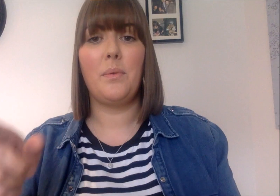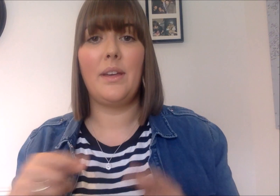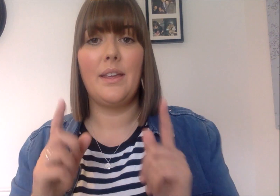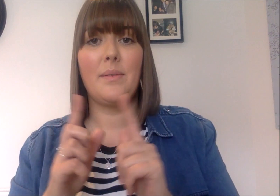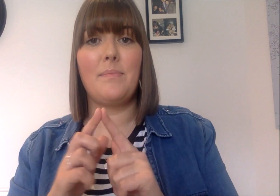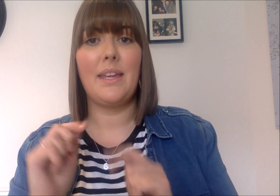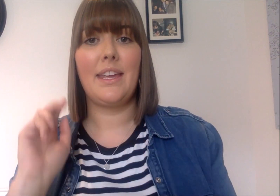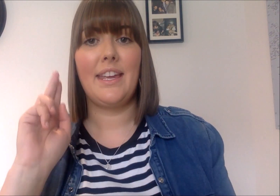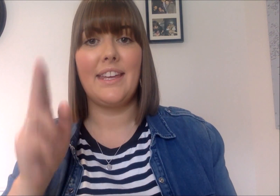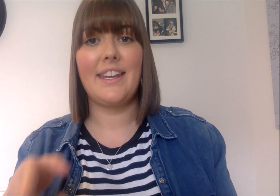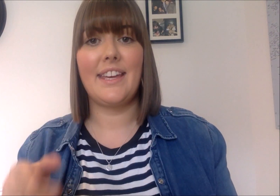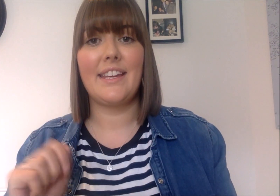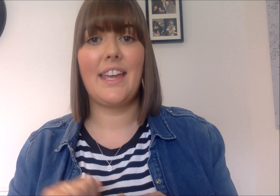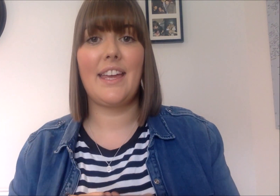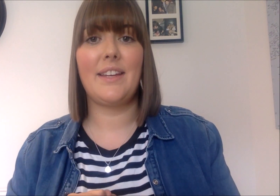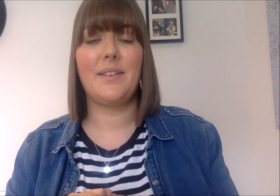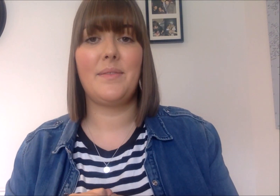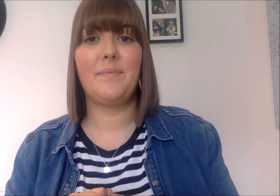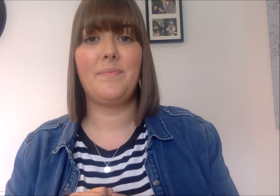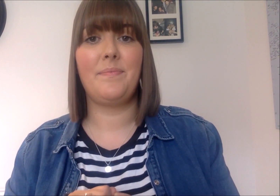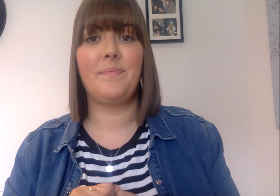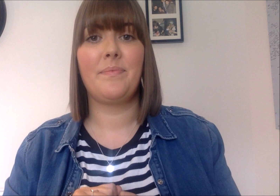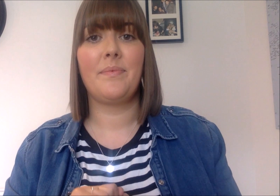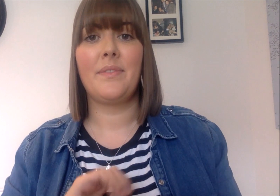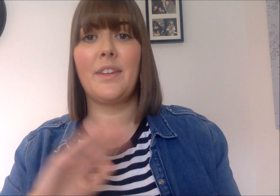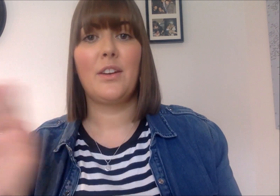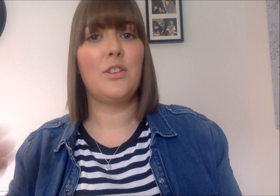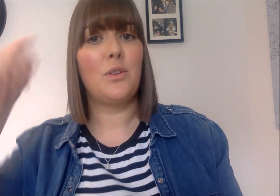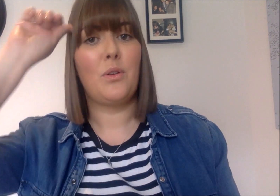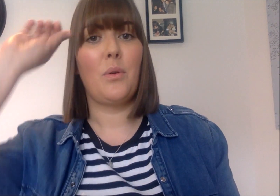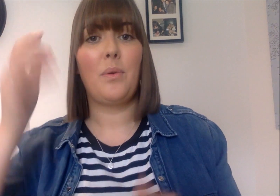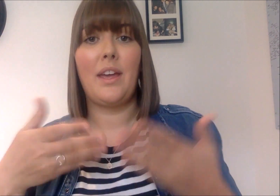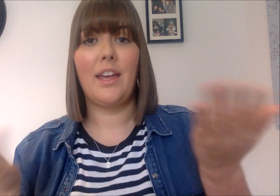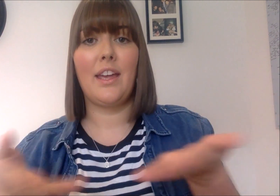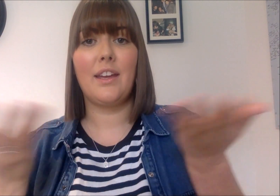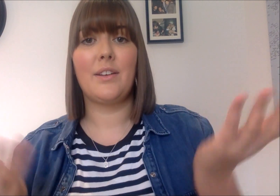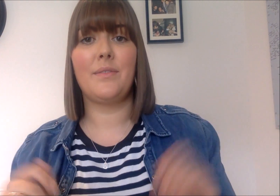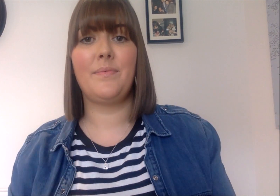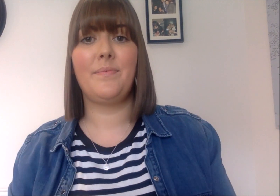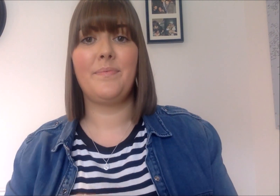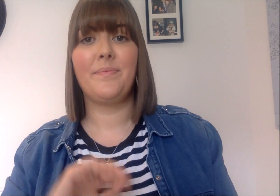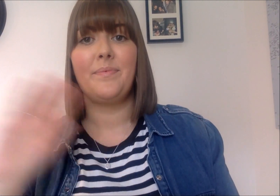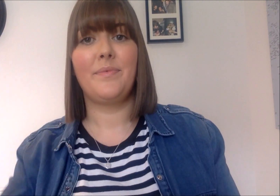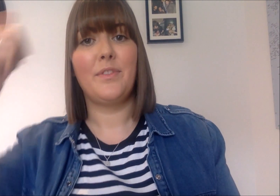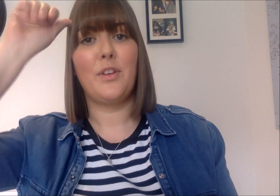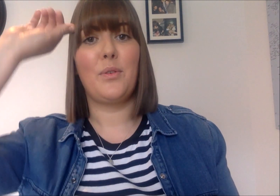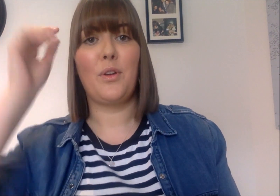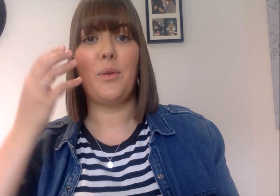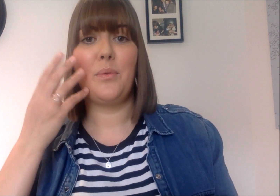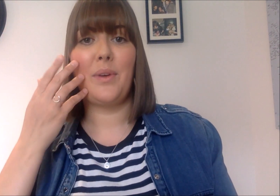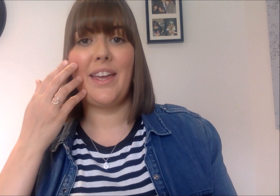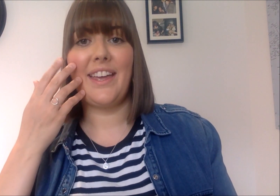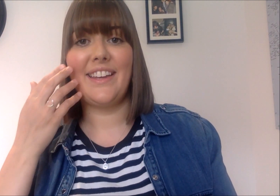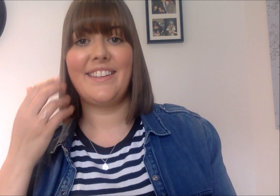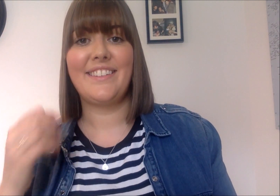We'll meet again. Don't know where, don't know